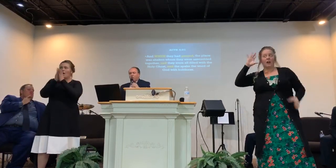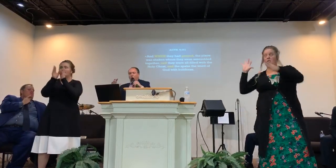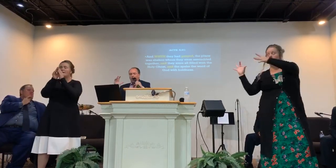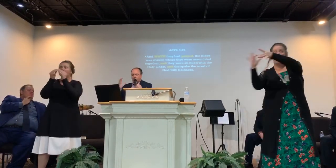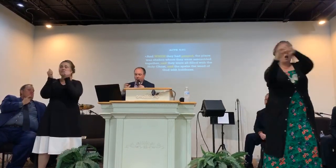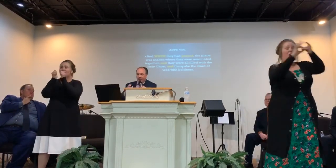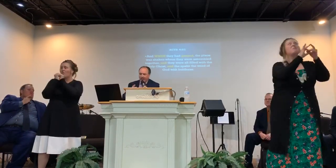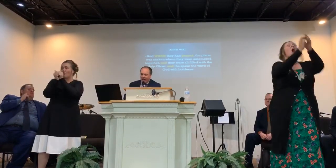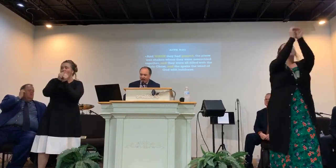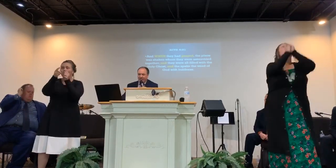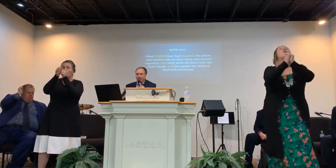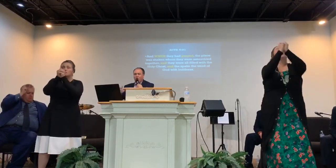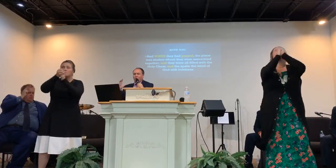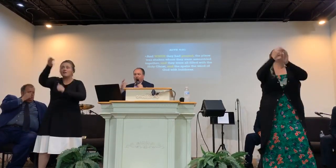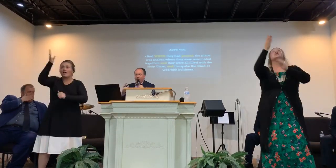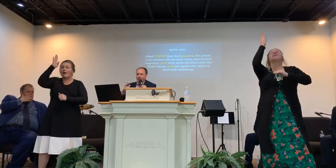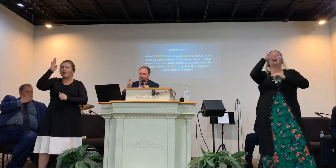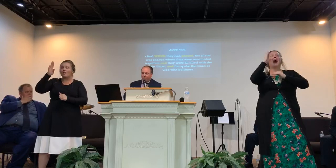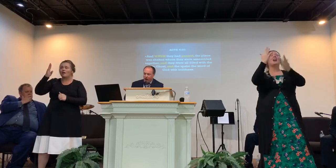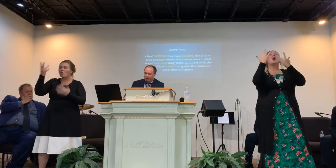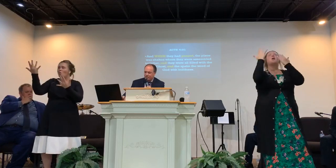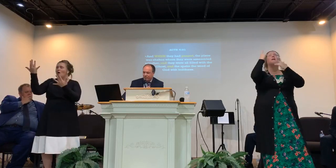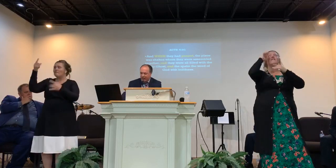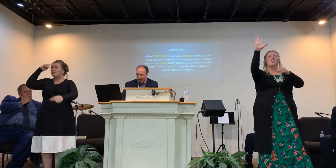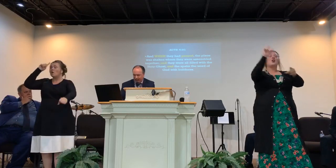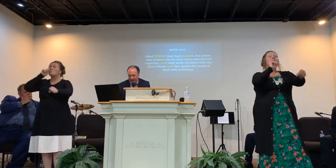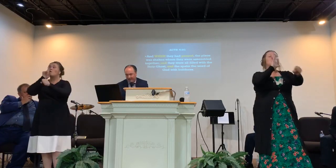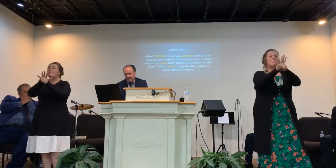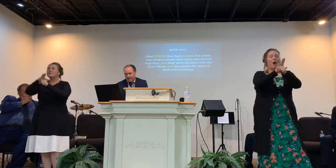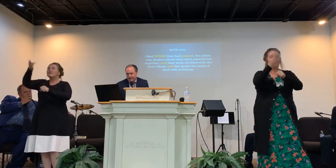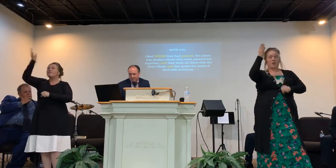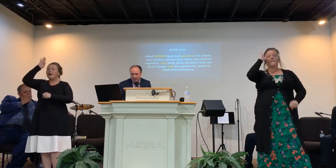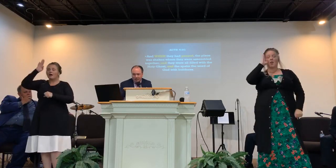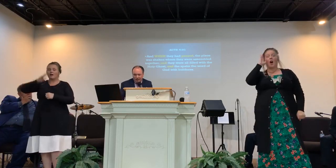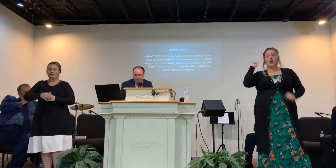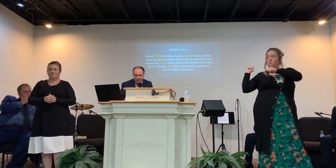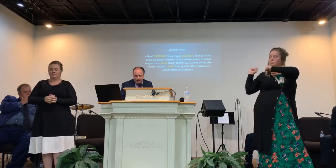they were worshiping God, and they were waiting for the promise of God.